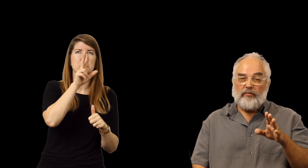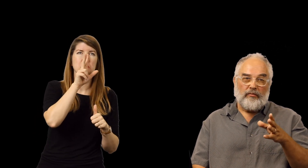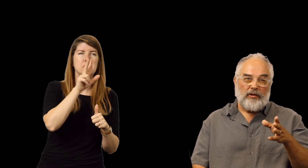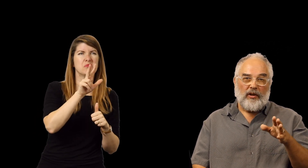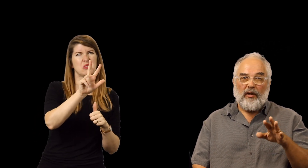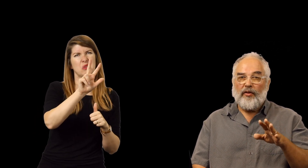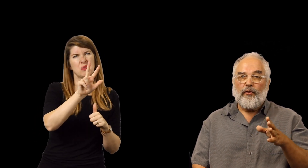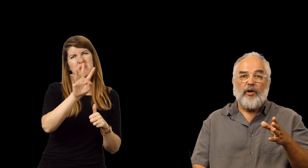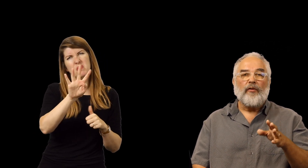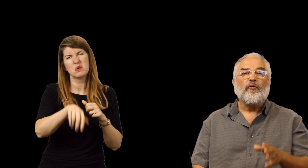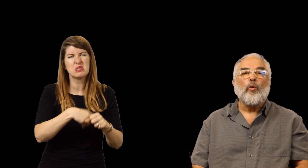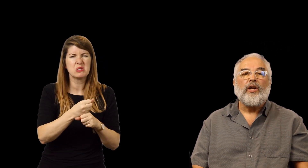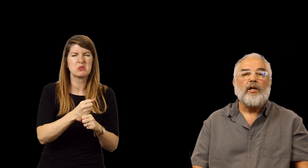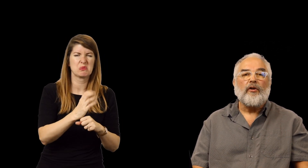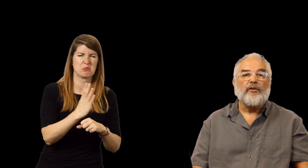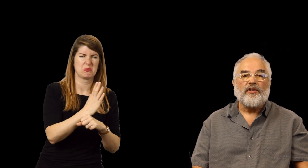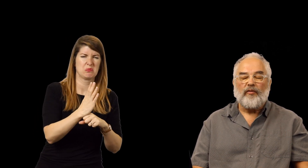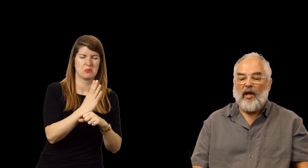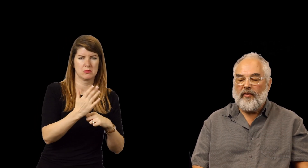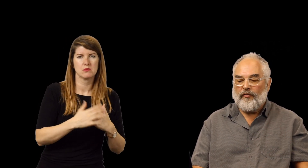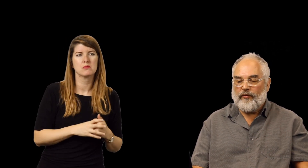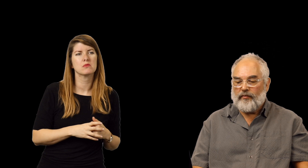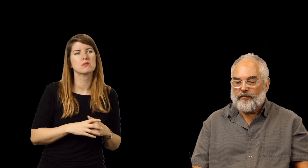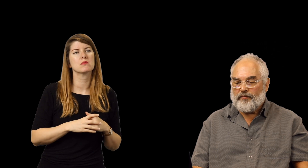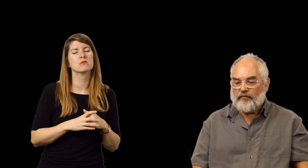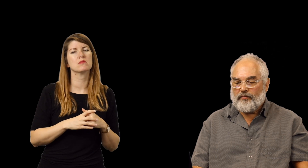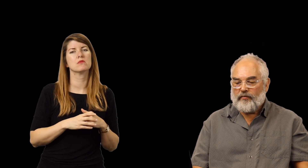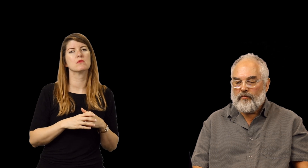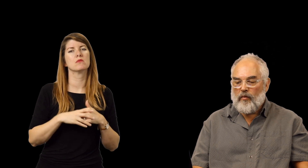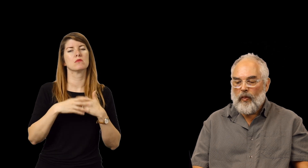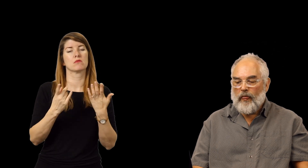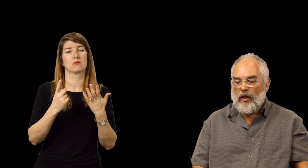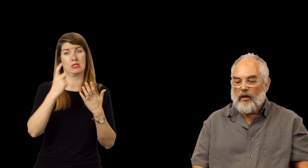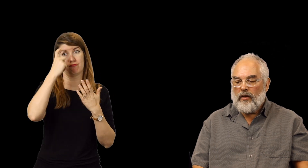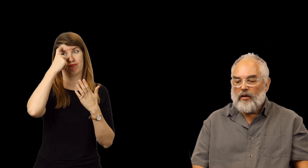first 3 to 4 years of life.